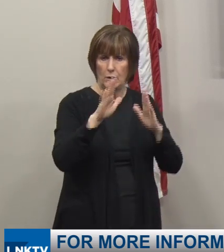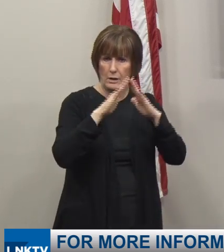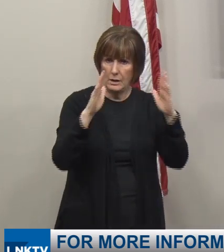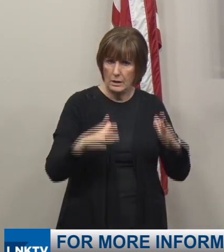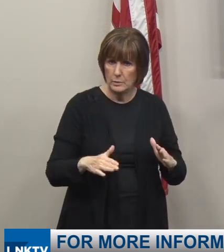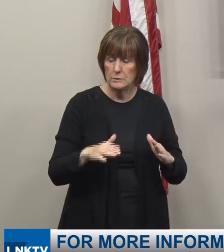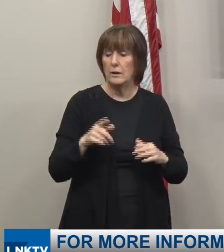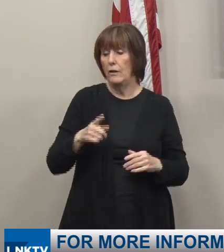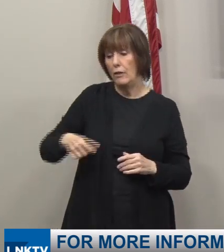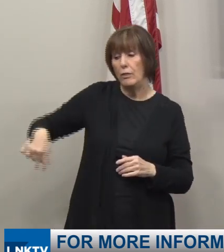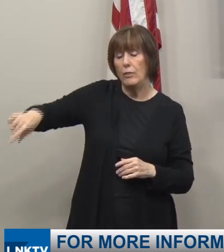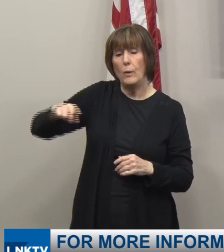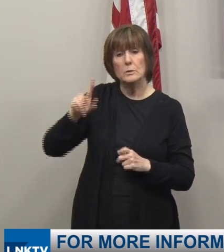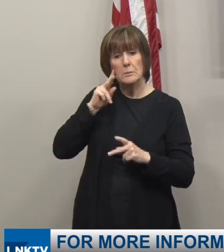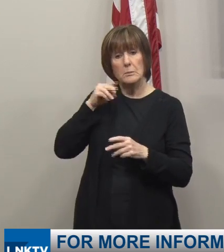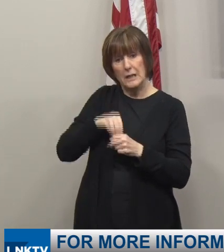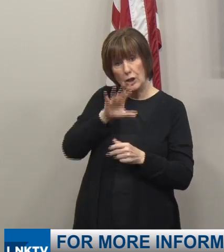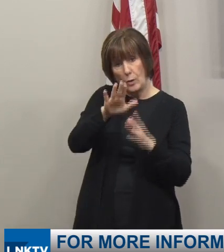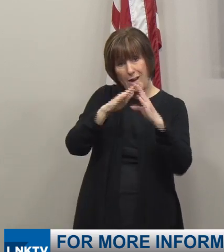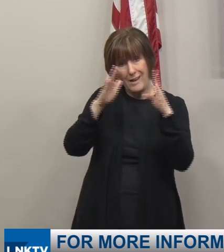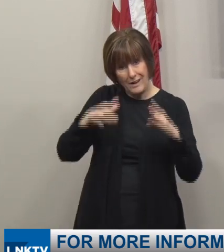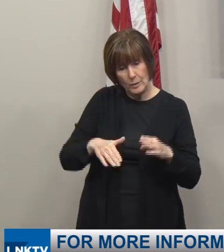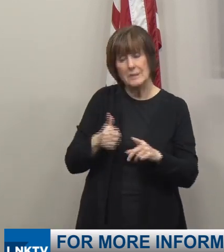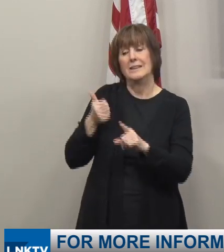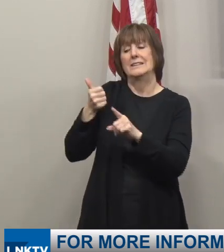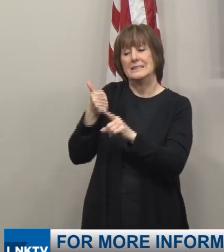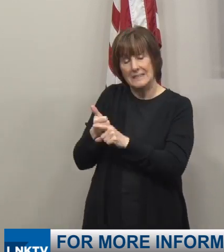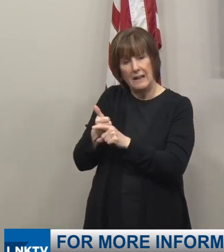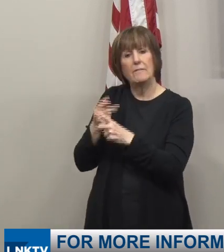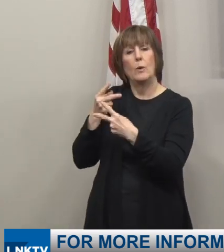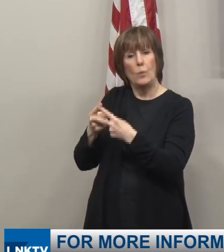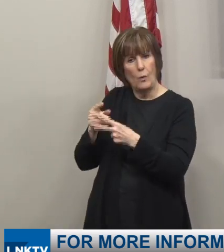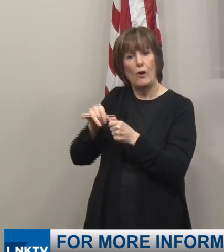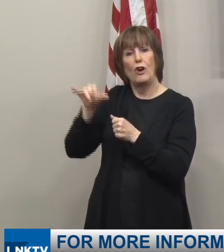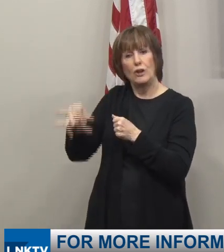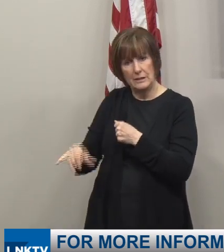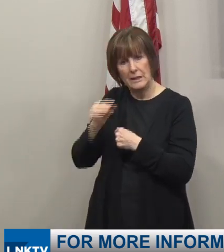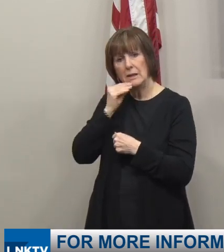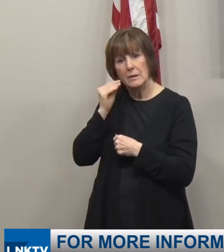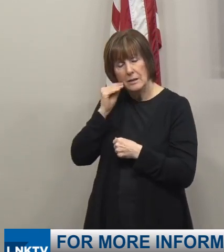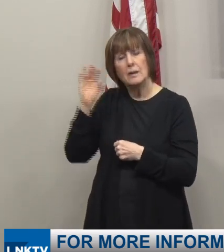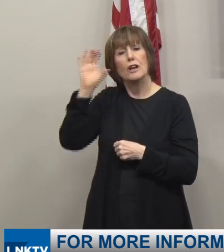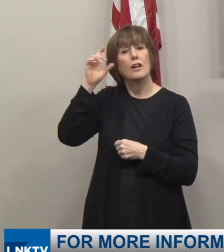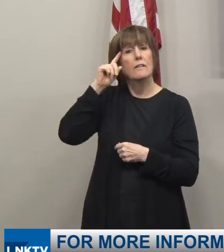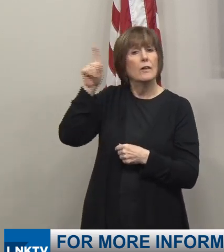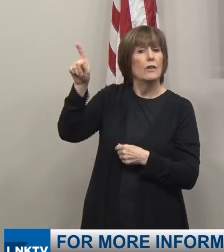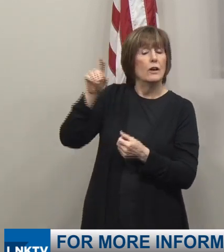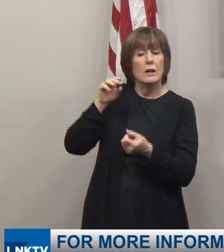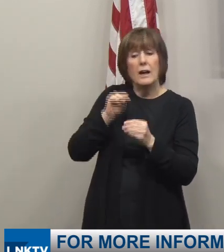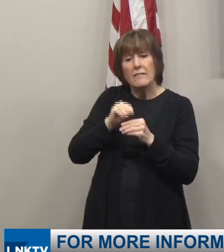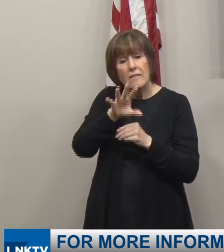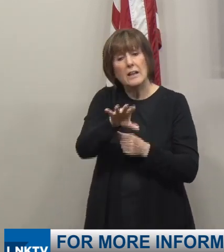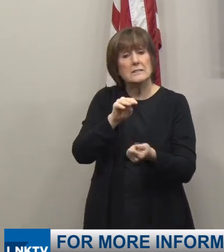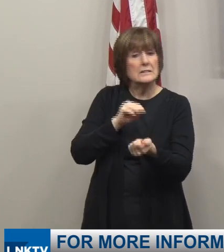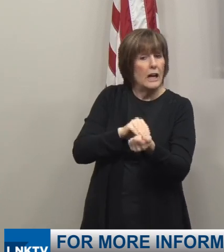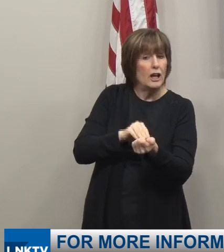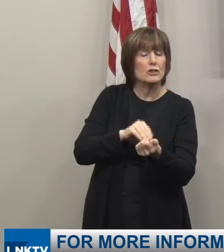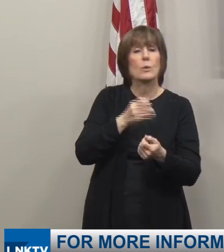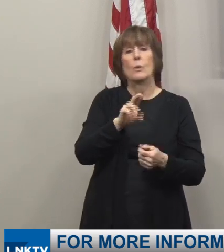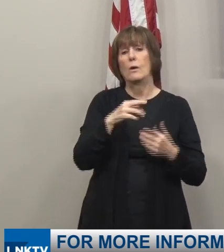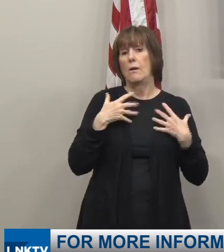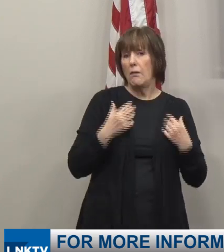in your household should self-quarantine and seek the advice of medical care providers or the Lincoln Health Department at